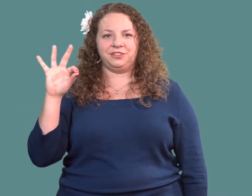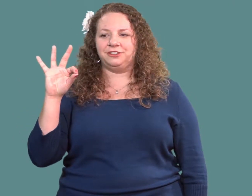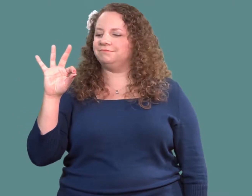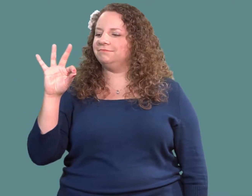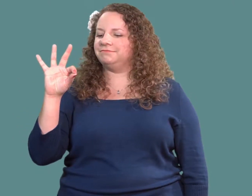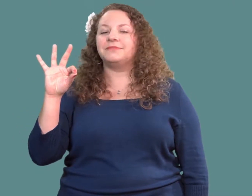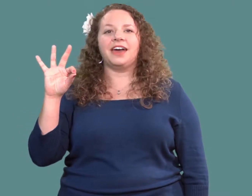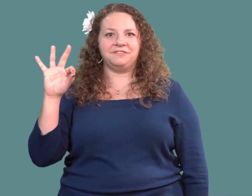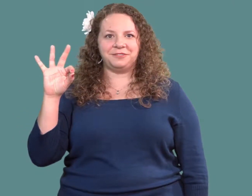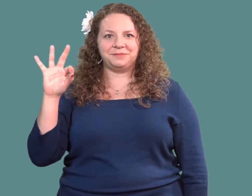other. F.